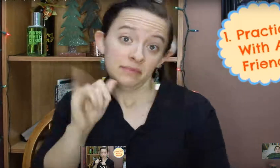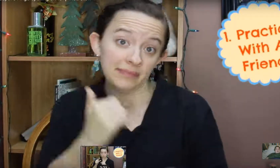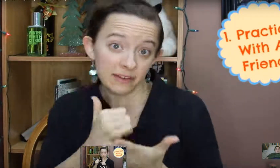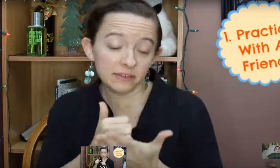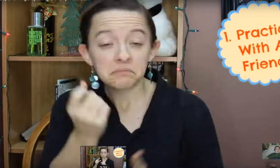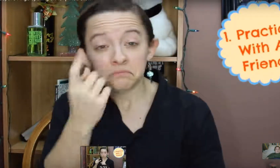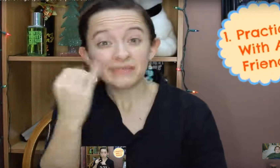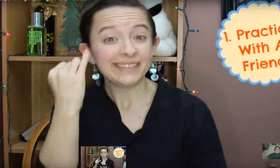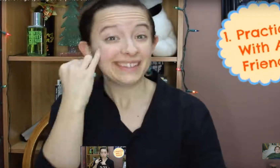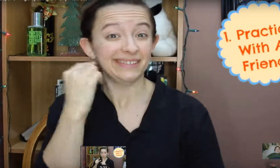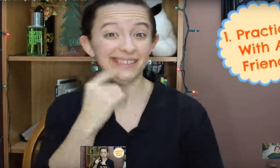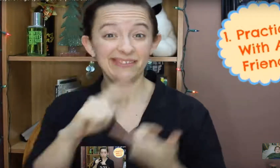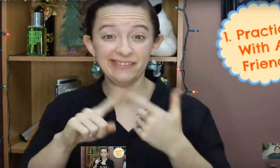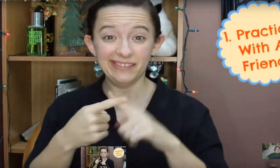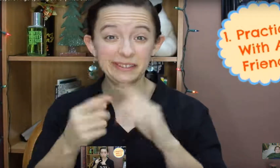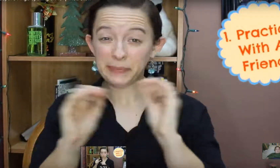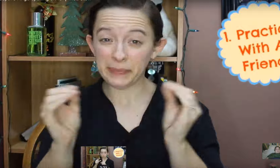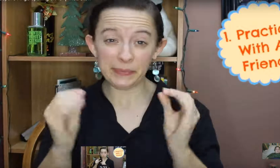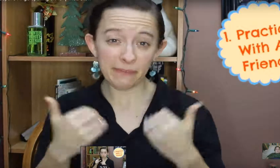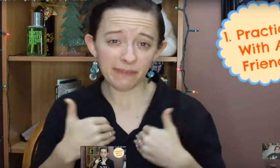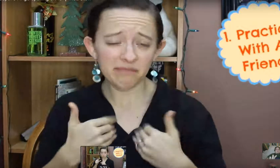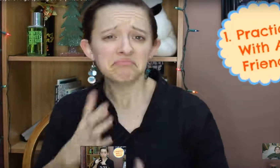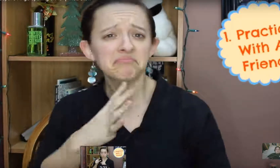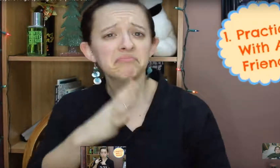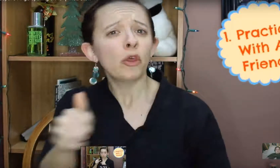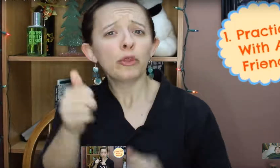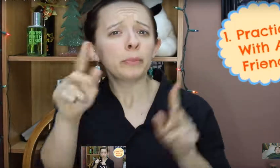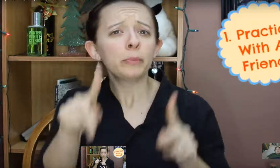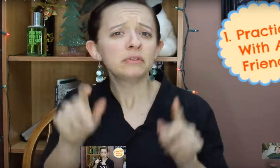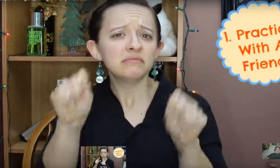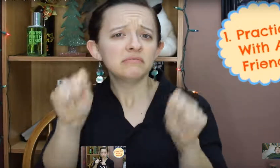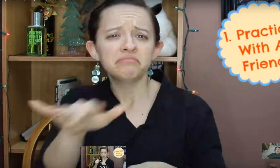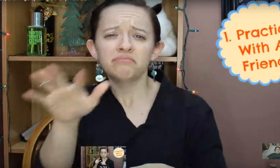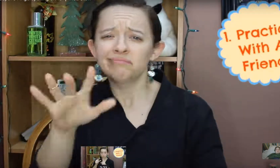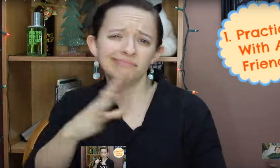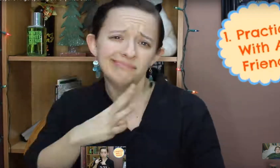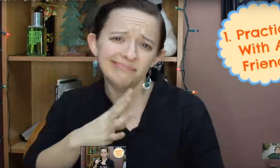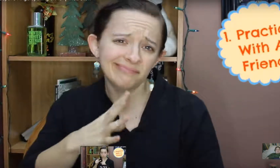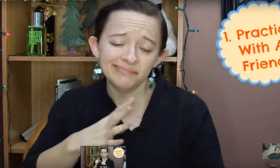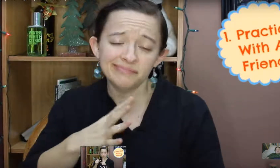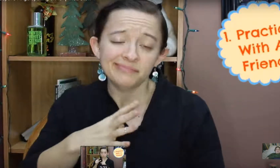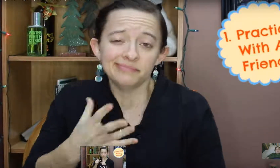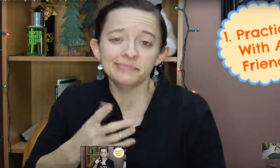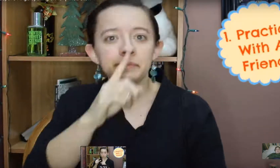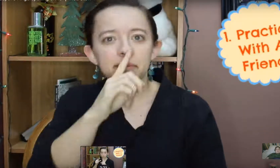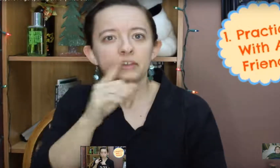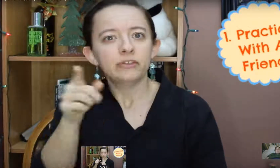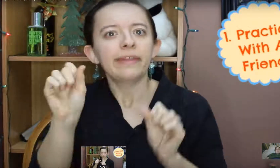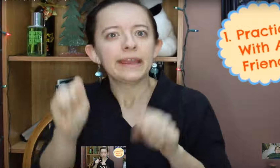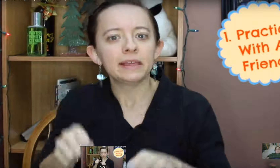looking at it at the phone at the game and being like, oh, okay, that's what that word was, and then flipping it over, and if you don't get it or you